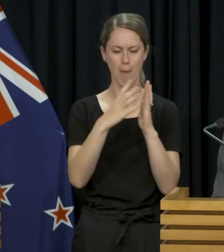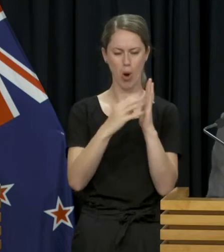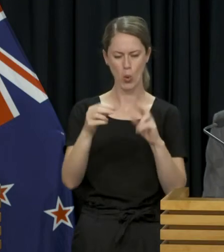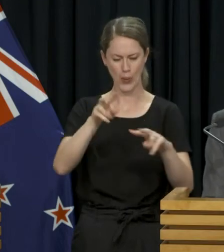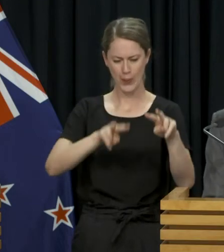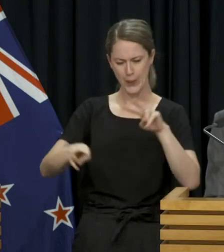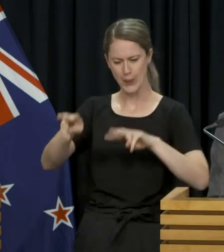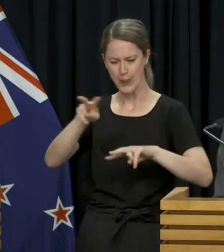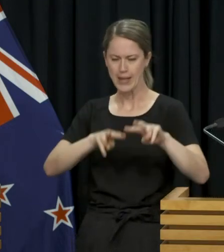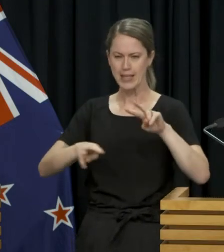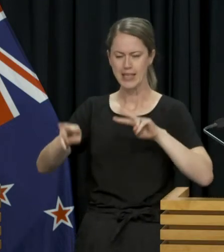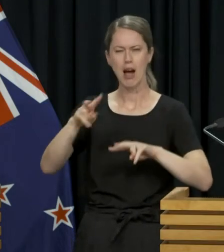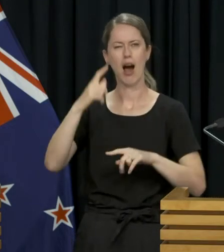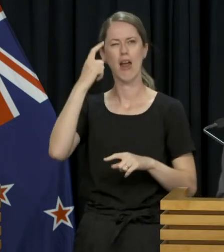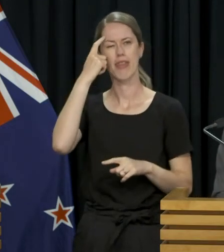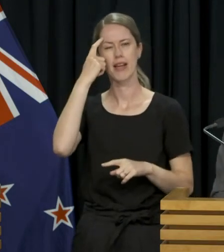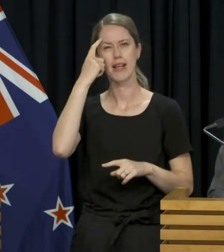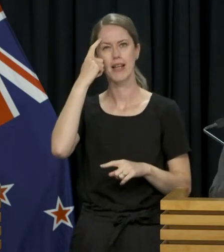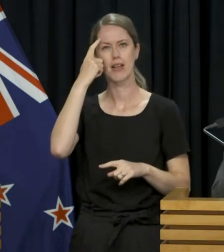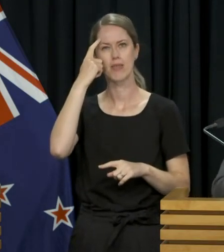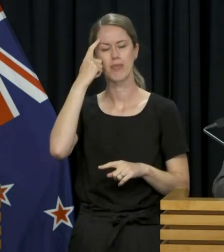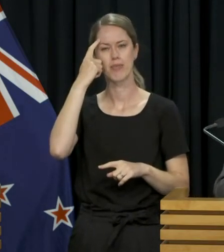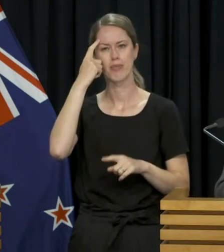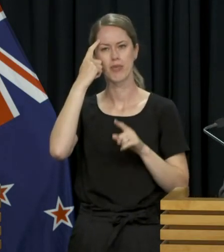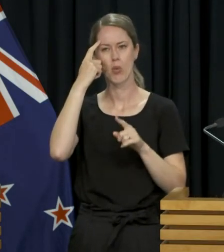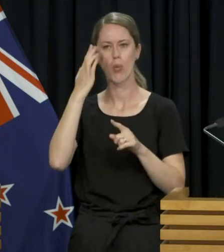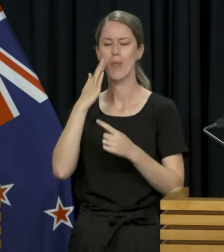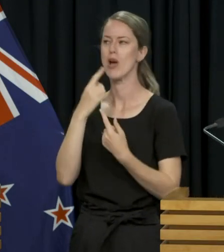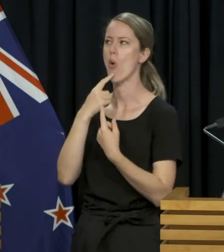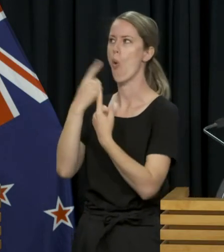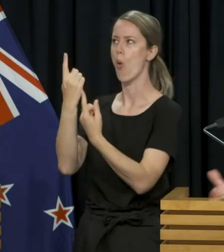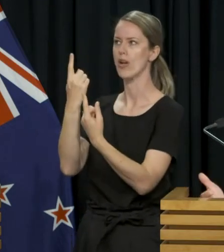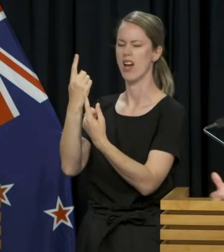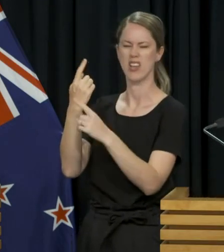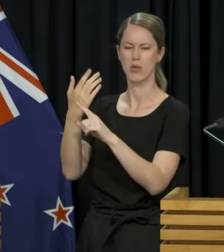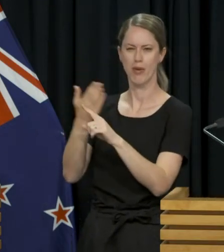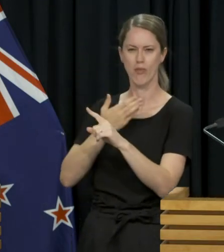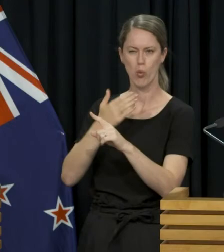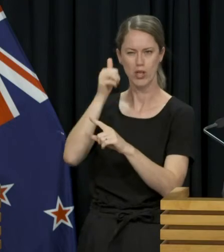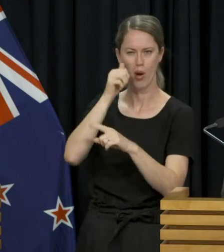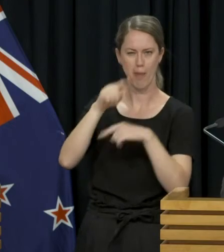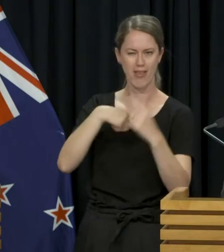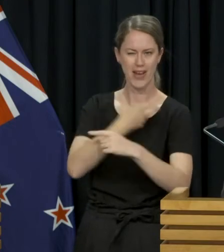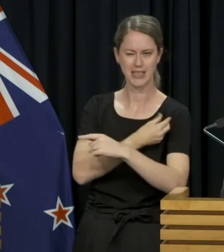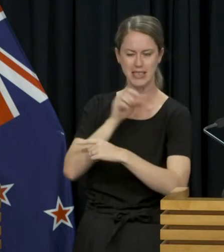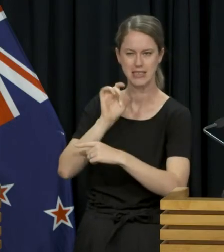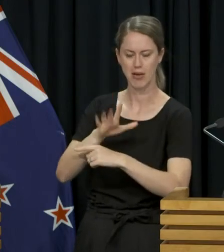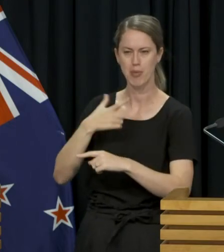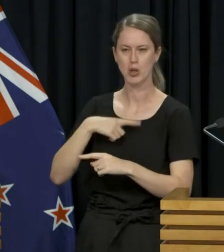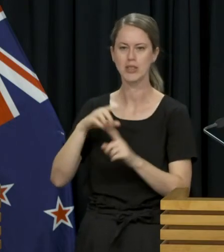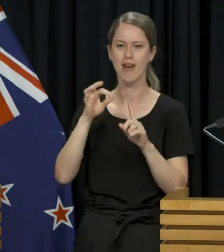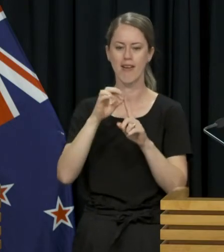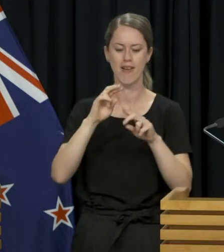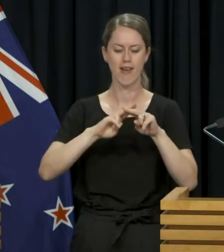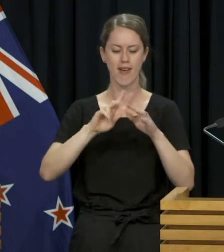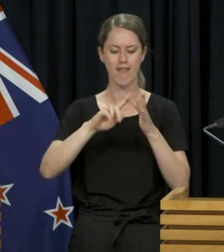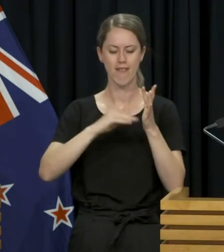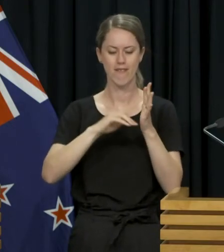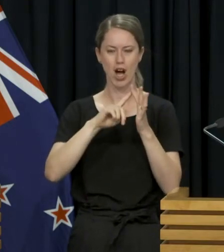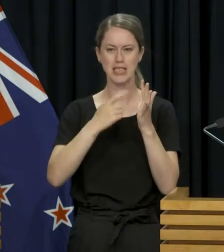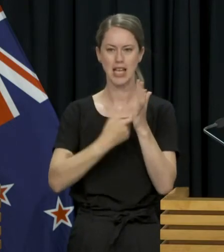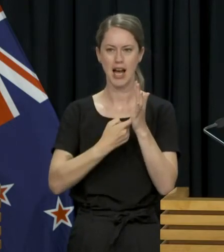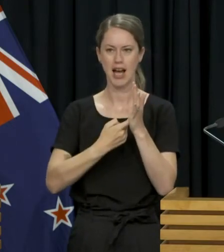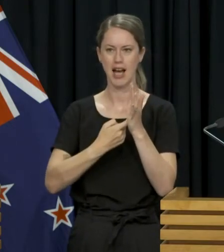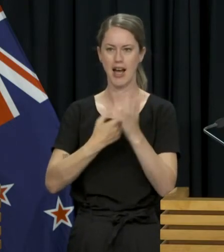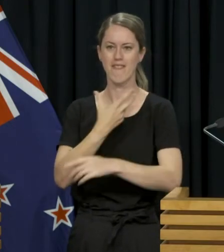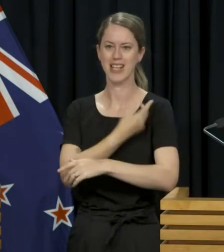when the order was first put in, and I think this is for the ordering before we knew anything about the vaccine. Because the Pfizer vaccine has the super cold